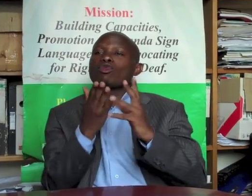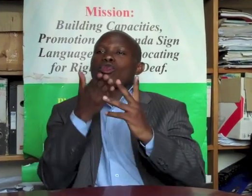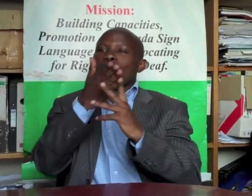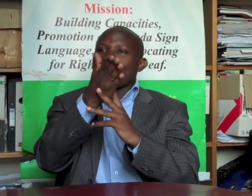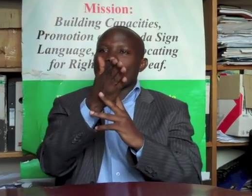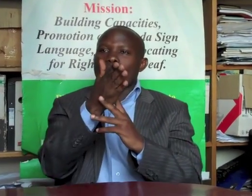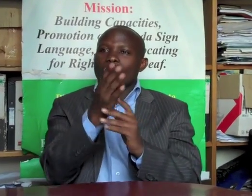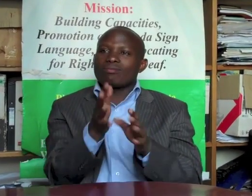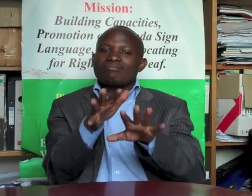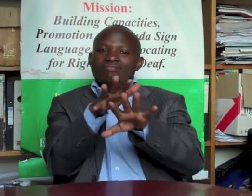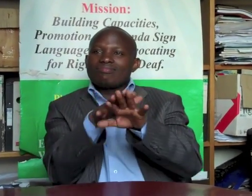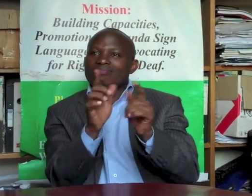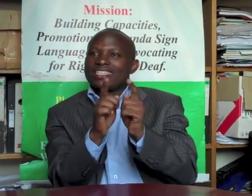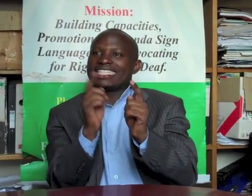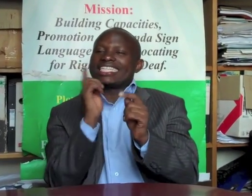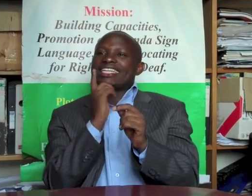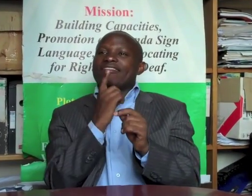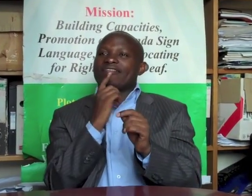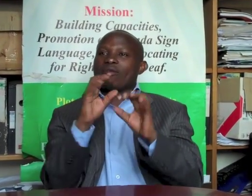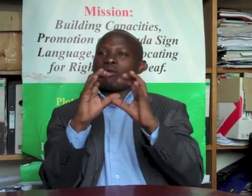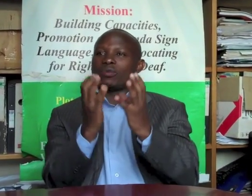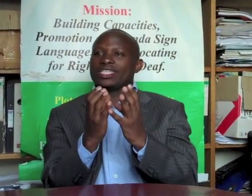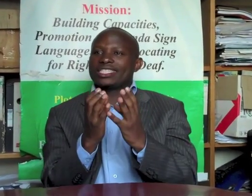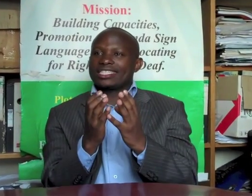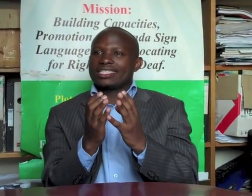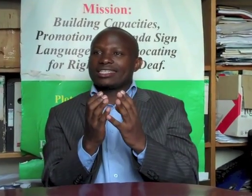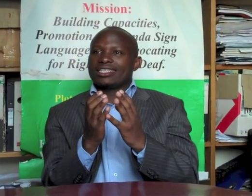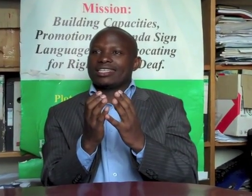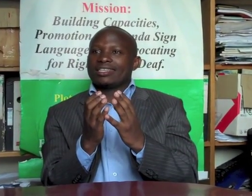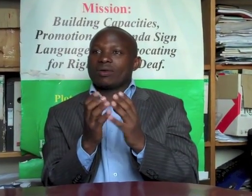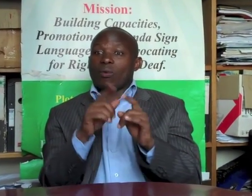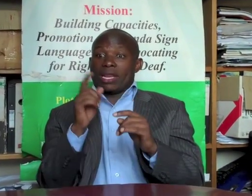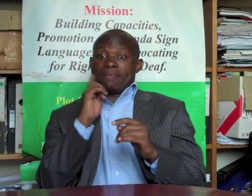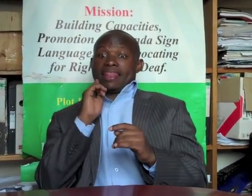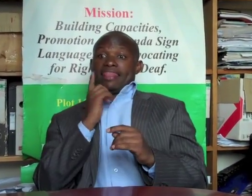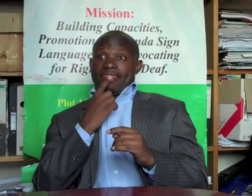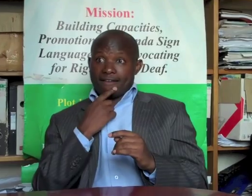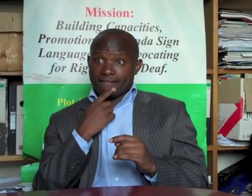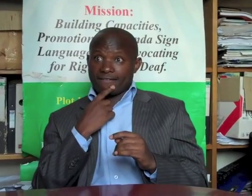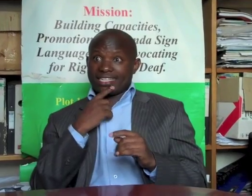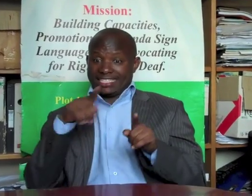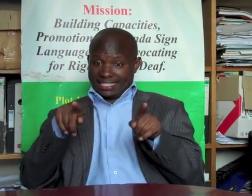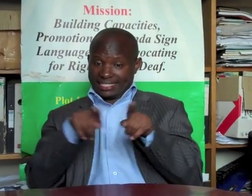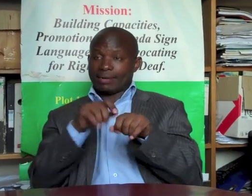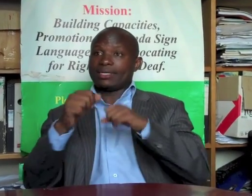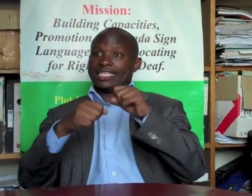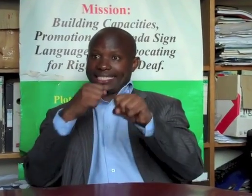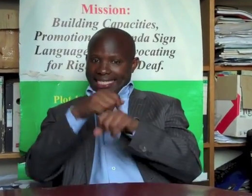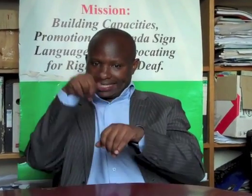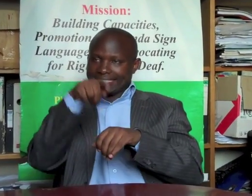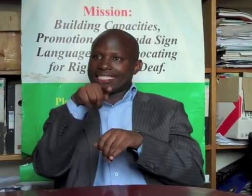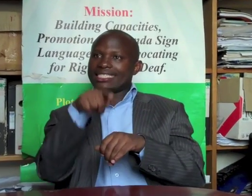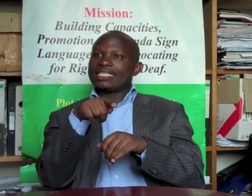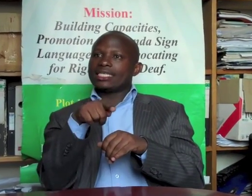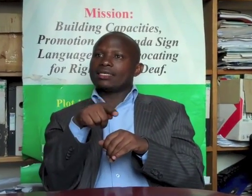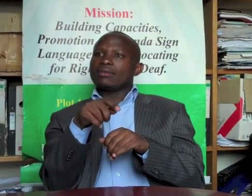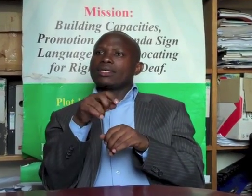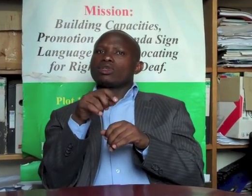I learned sign language through meeting deaf community. When I meet deaf, in that same